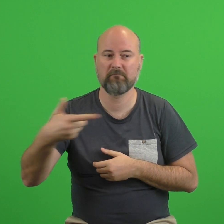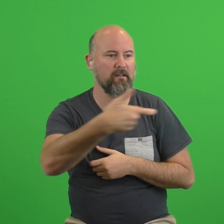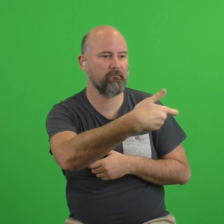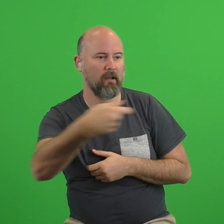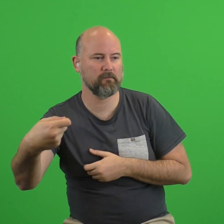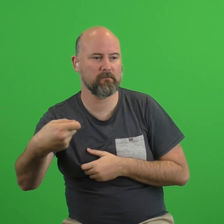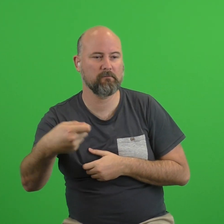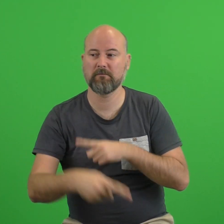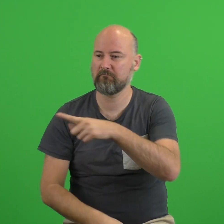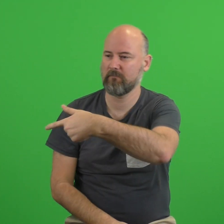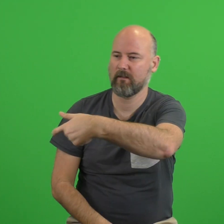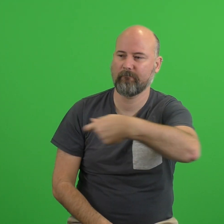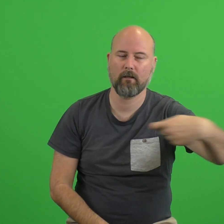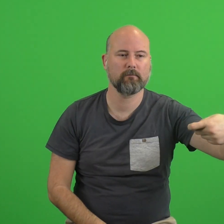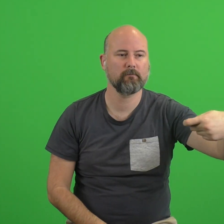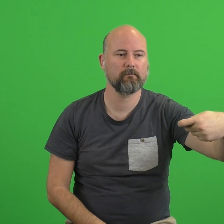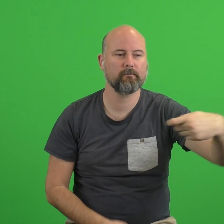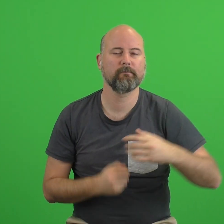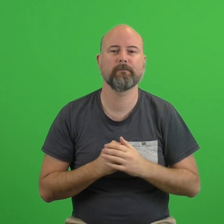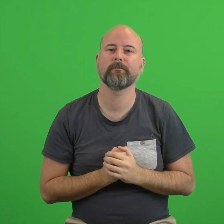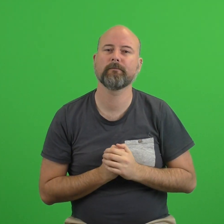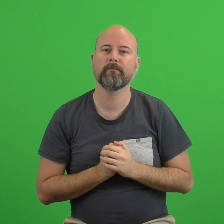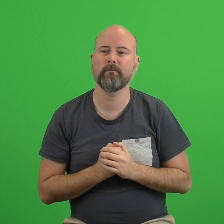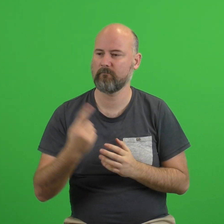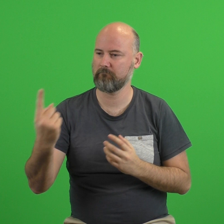somewhere. Somebody may invite somebody else.